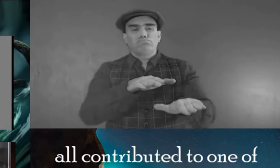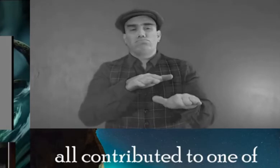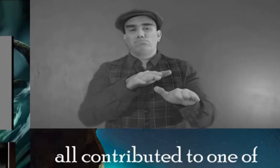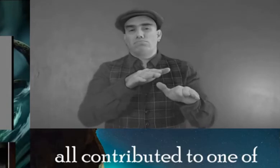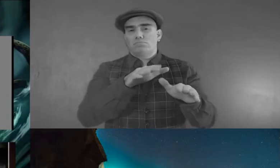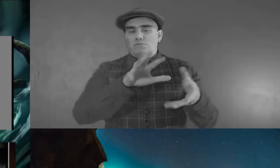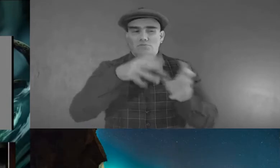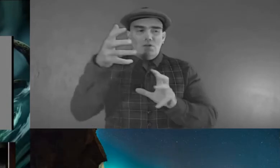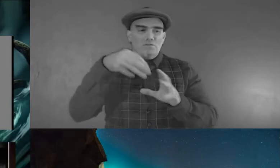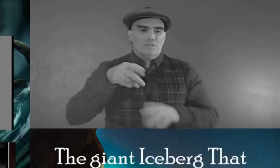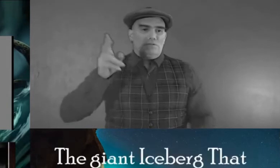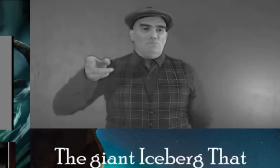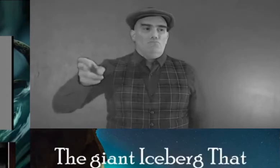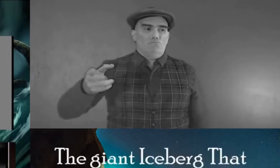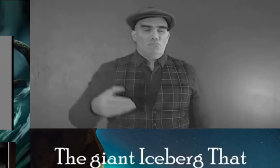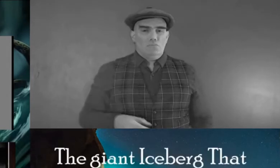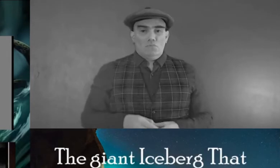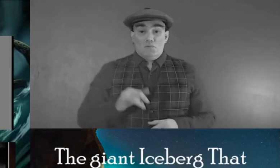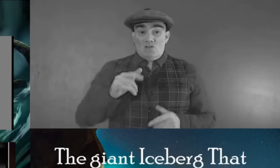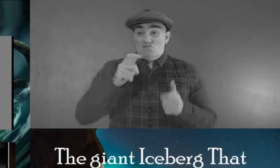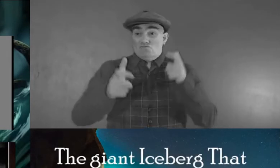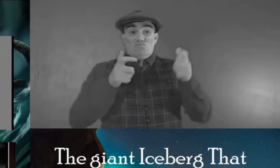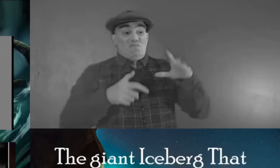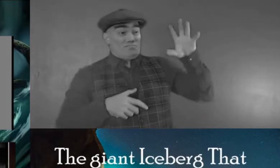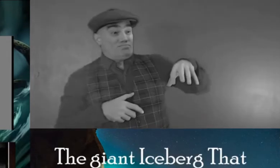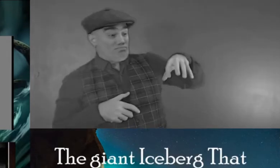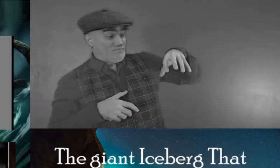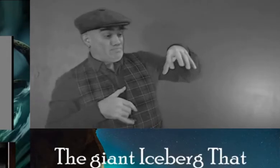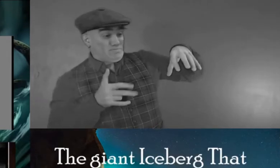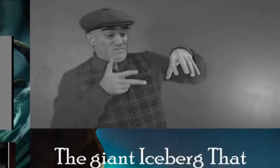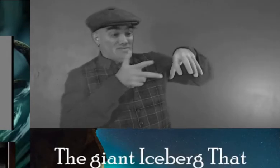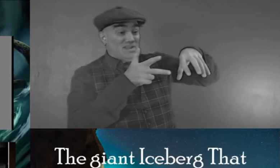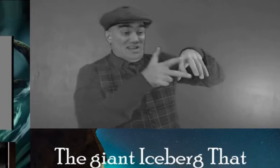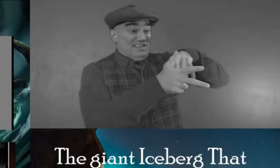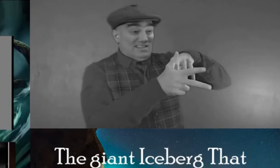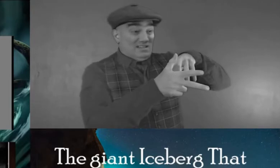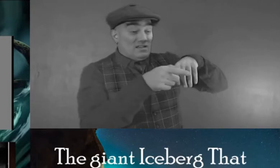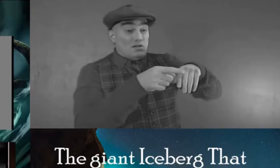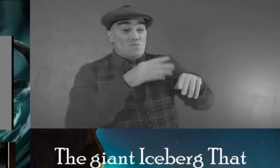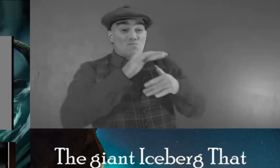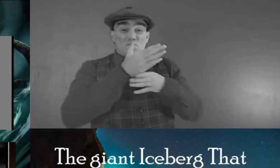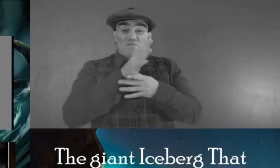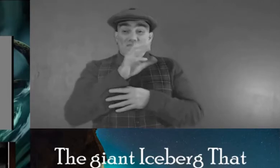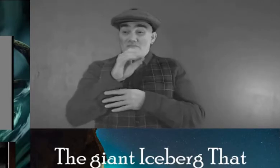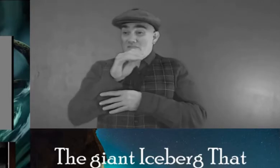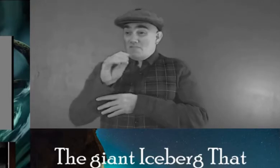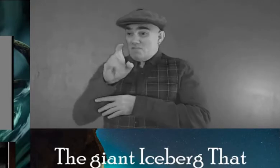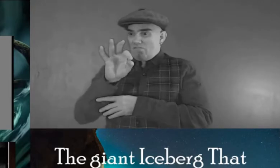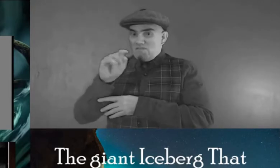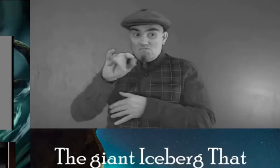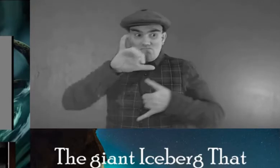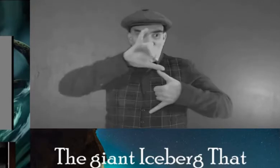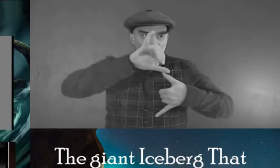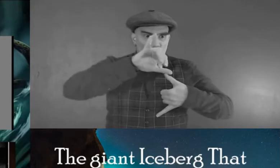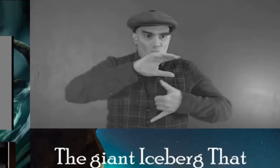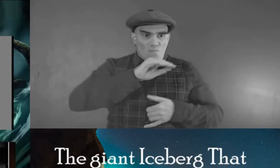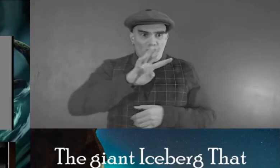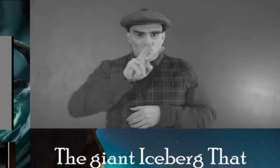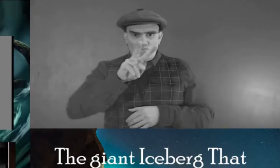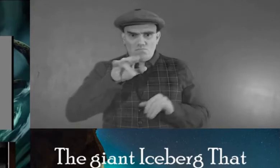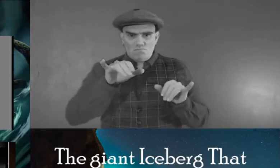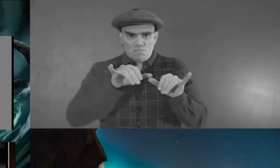history. The giant iceberg that sank the Titanic was between 50 and 100 feet tall and 42 meters long.